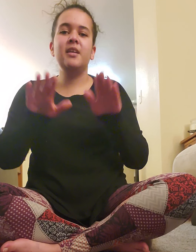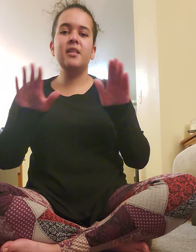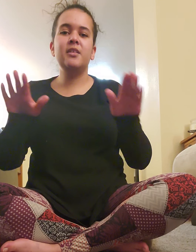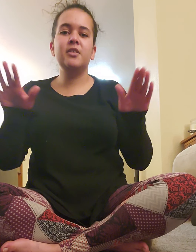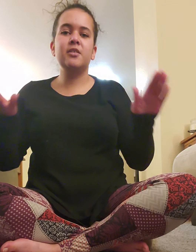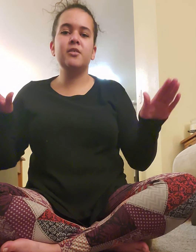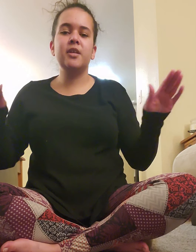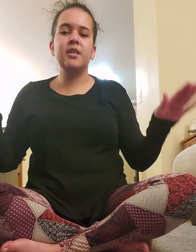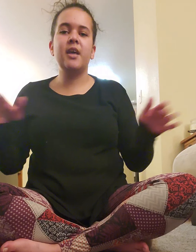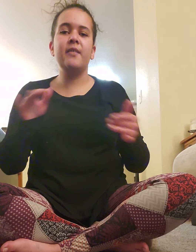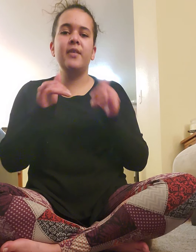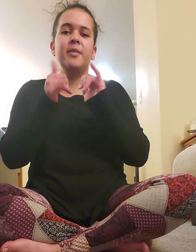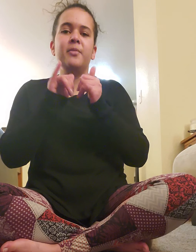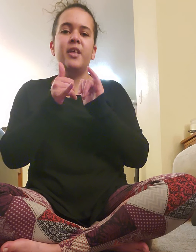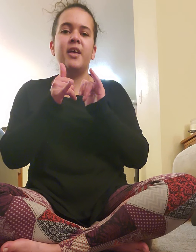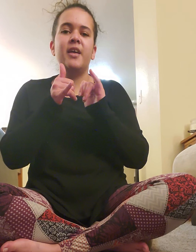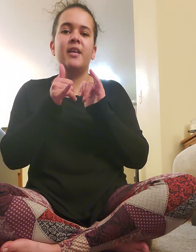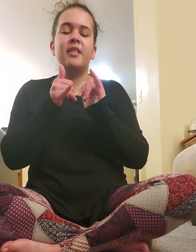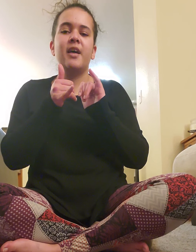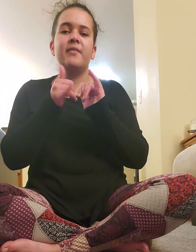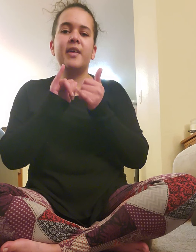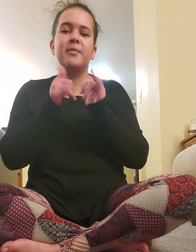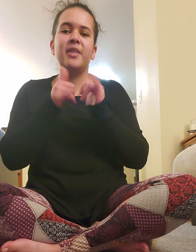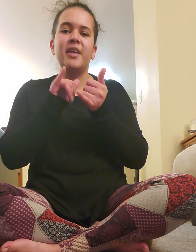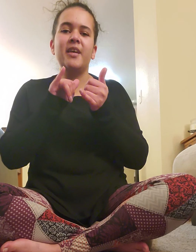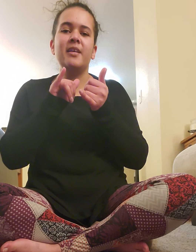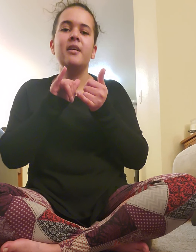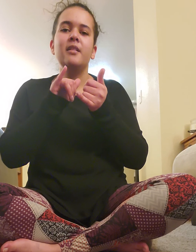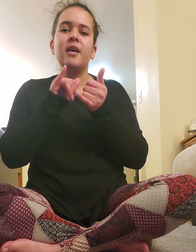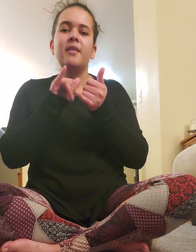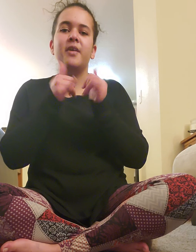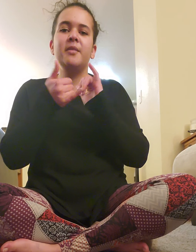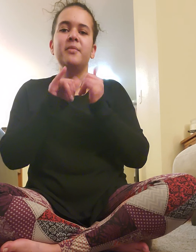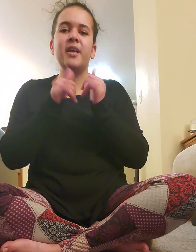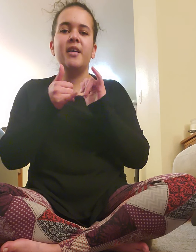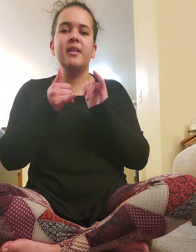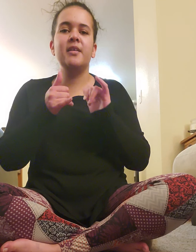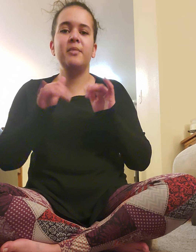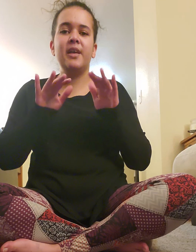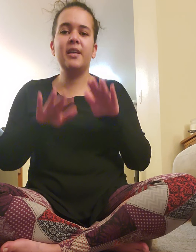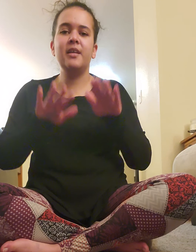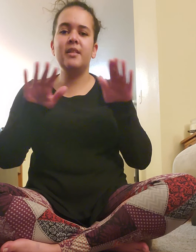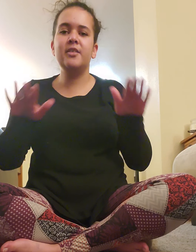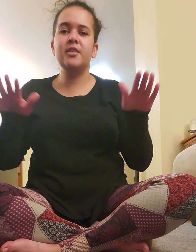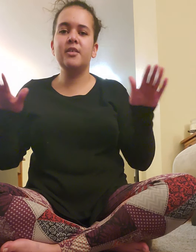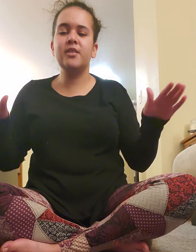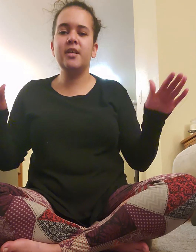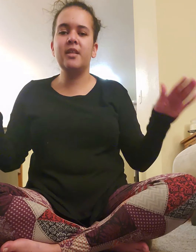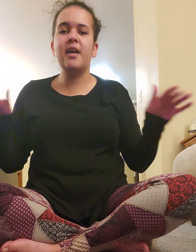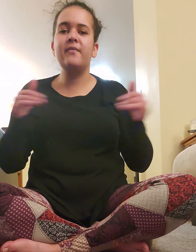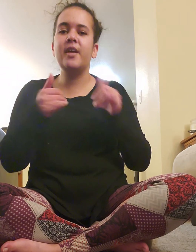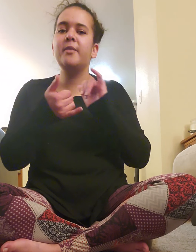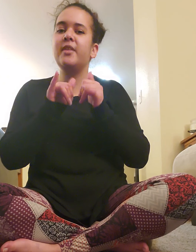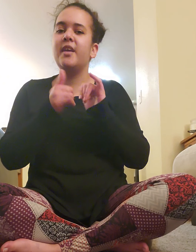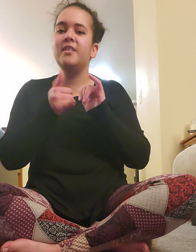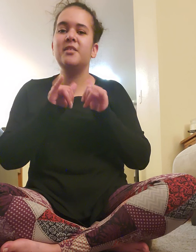the children laugh and play, laugh and play, laugh and play. It made the children laugh and play to